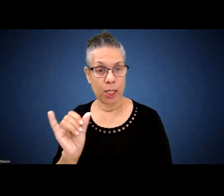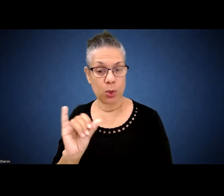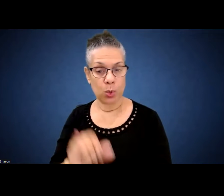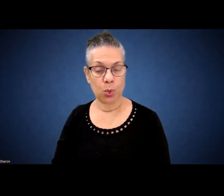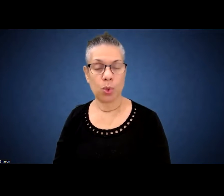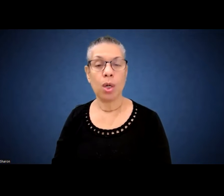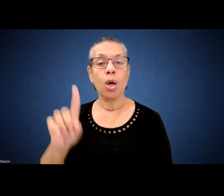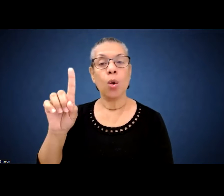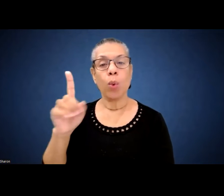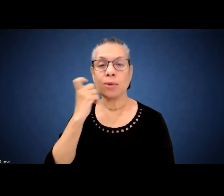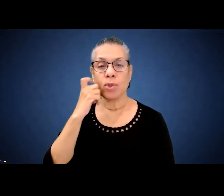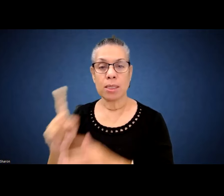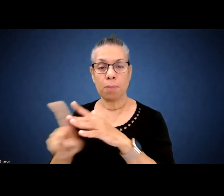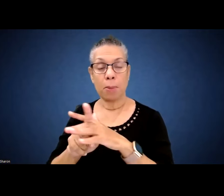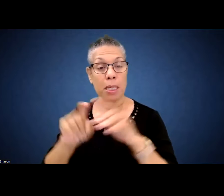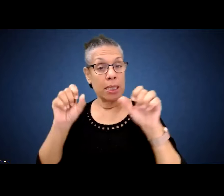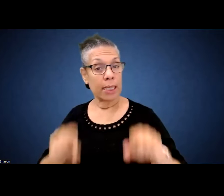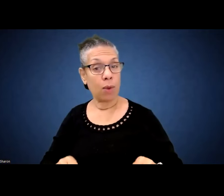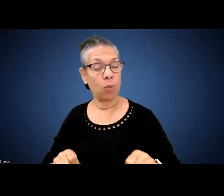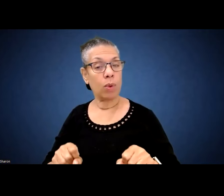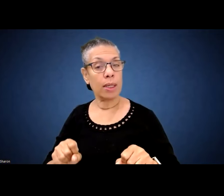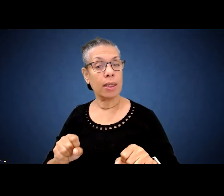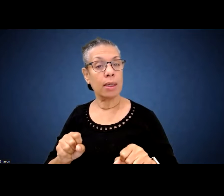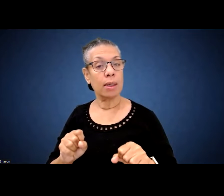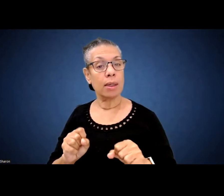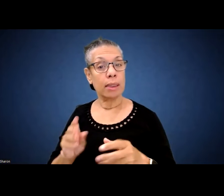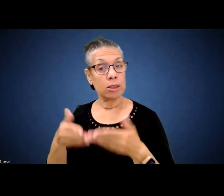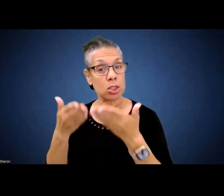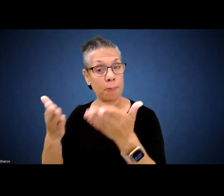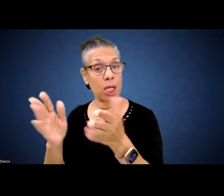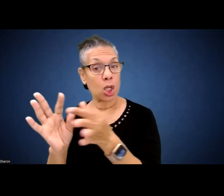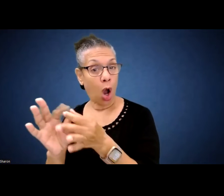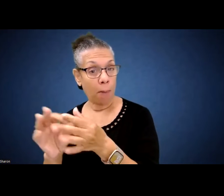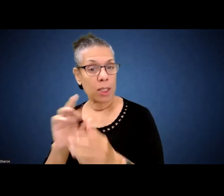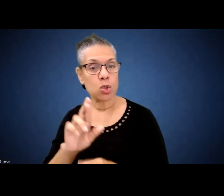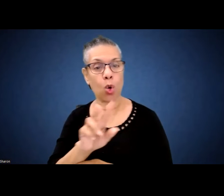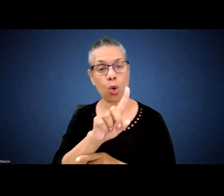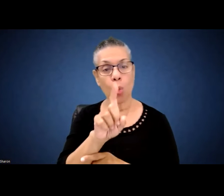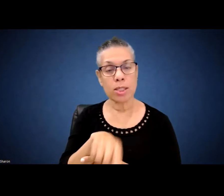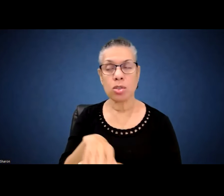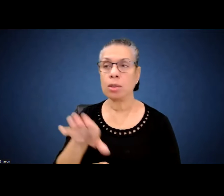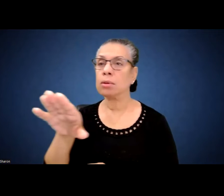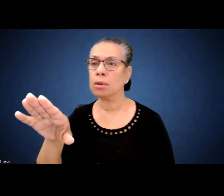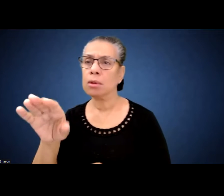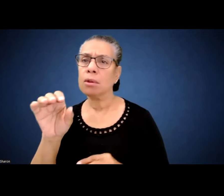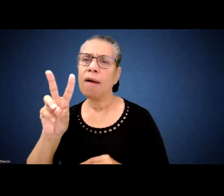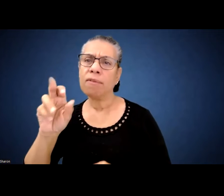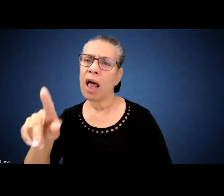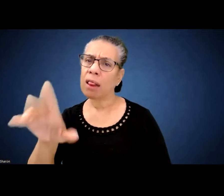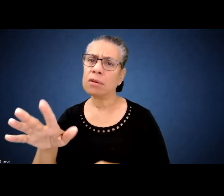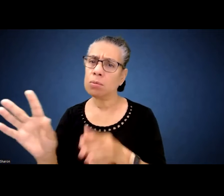One just came in. Can we submit comments or only questions at this point? You can submit either.